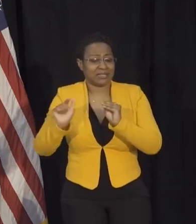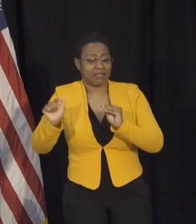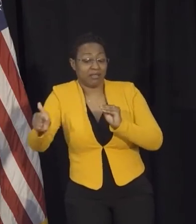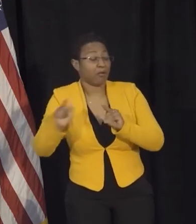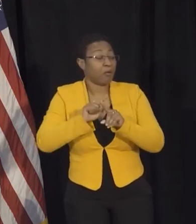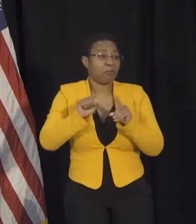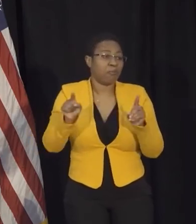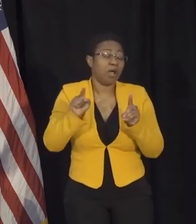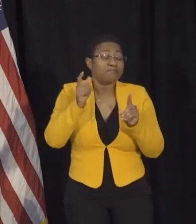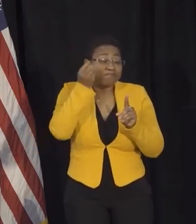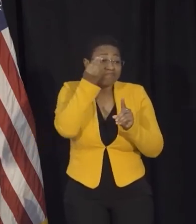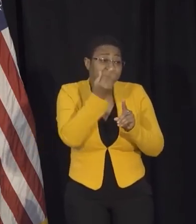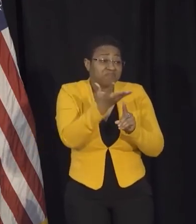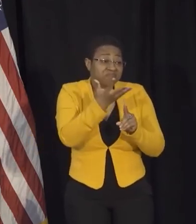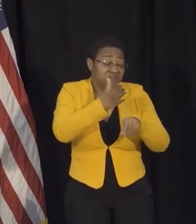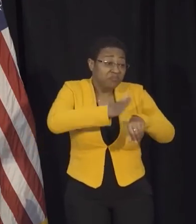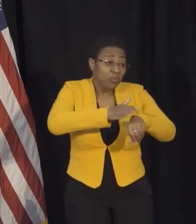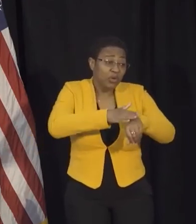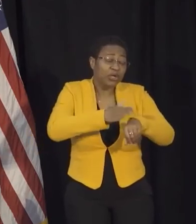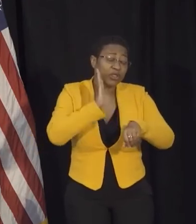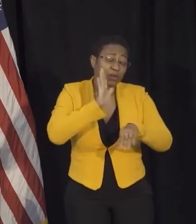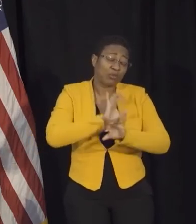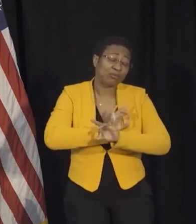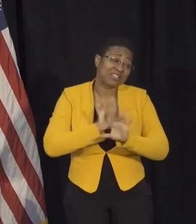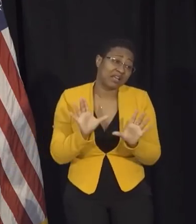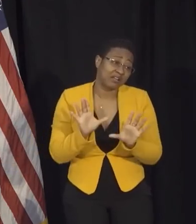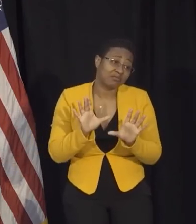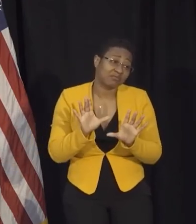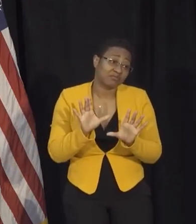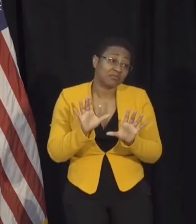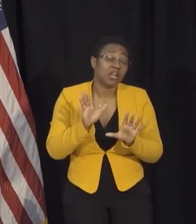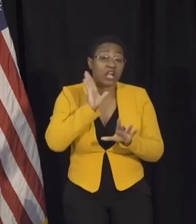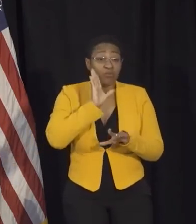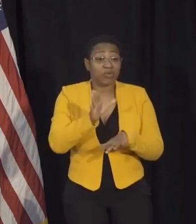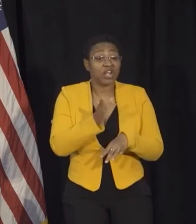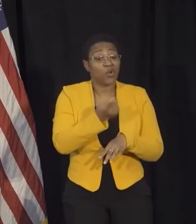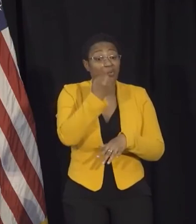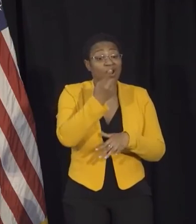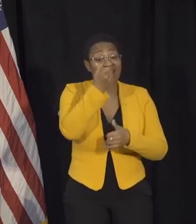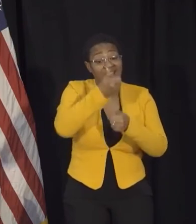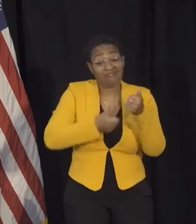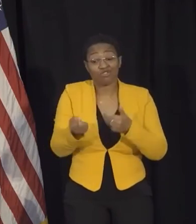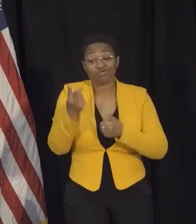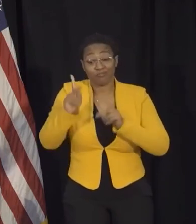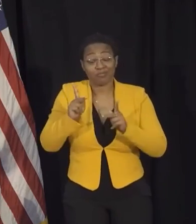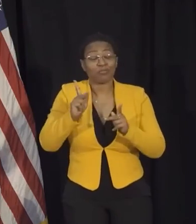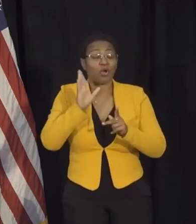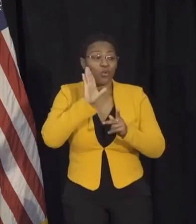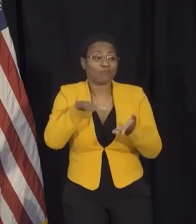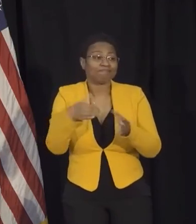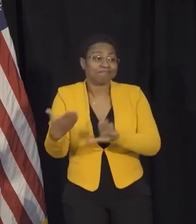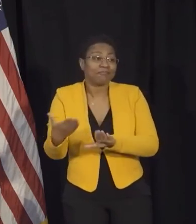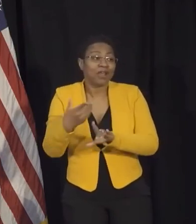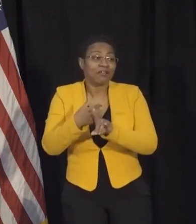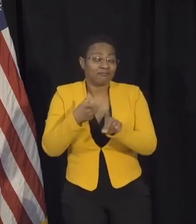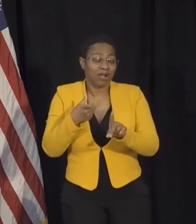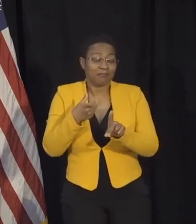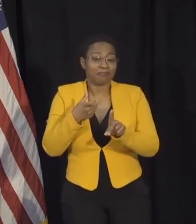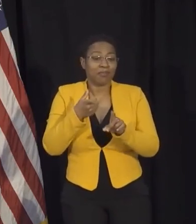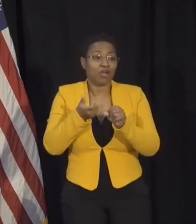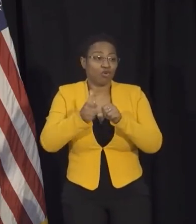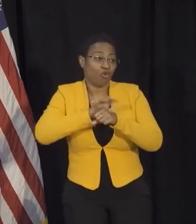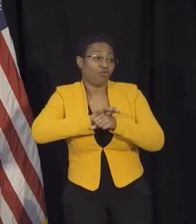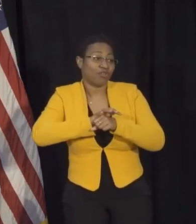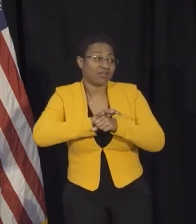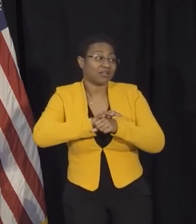but they're going to be terrible. I mean, there's one out of 10 or one out of 12 of the nursing home residents in this city. I suspect when the numbers